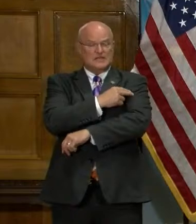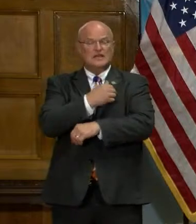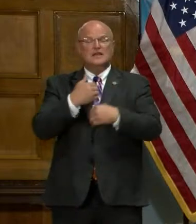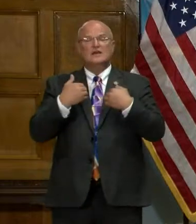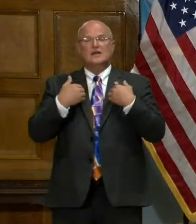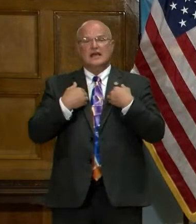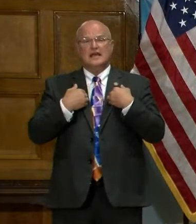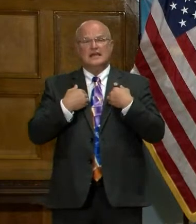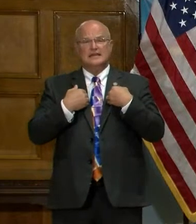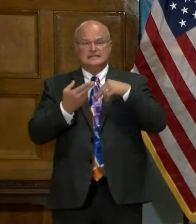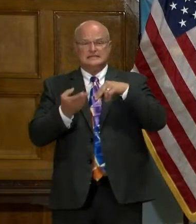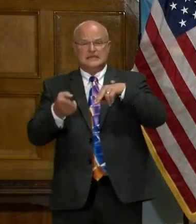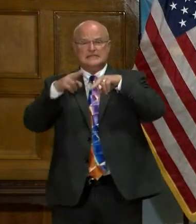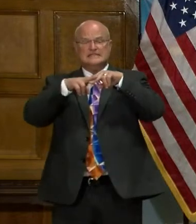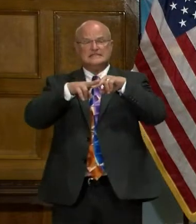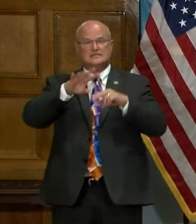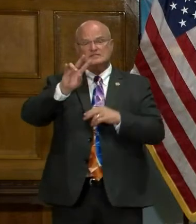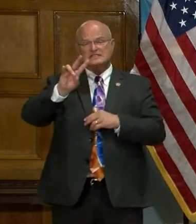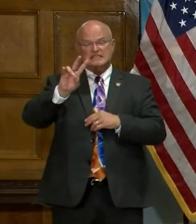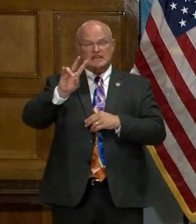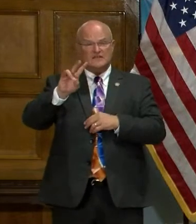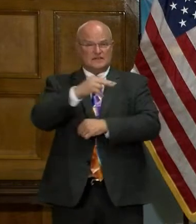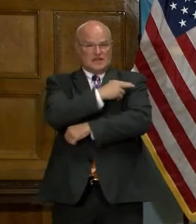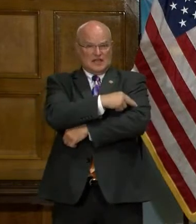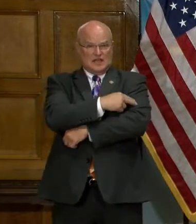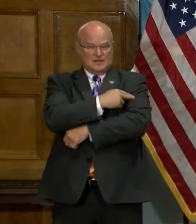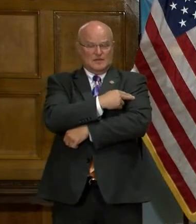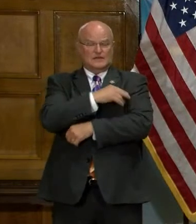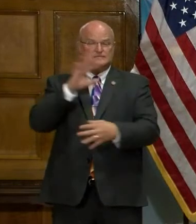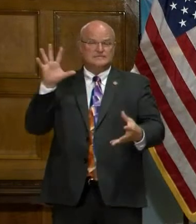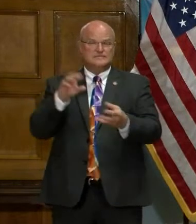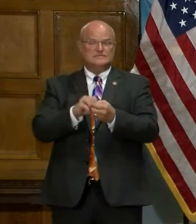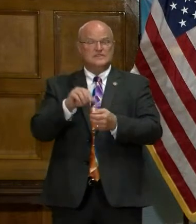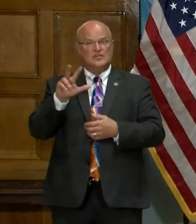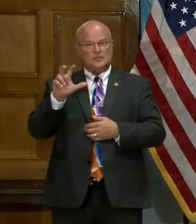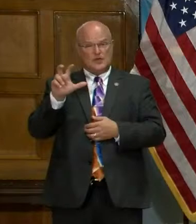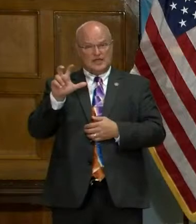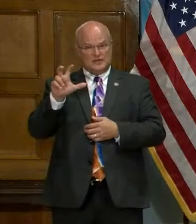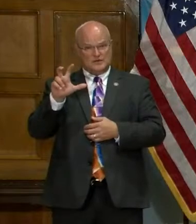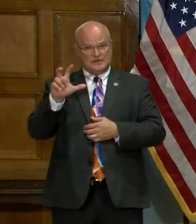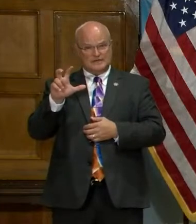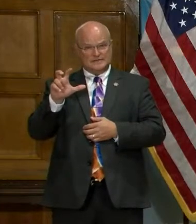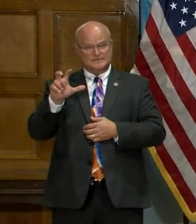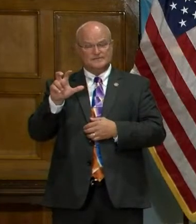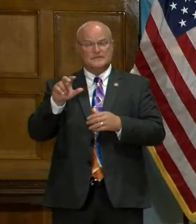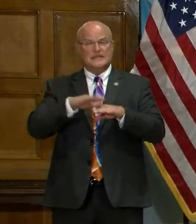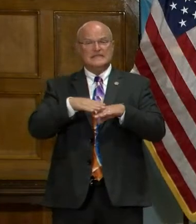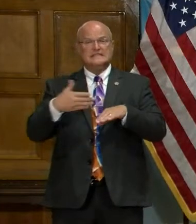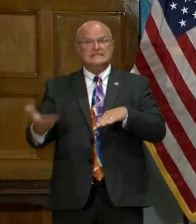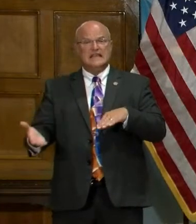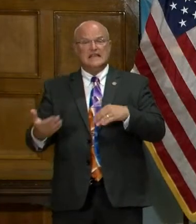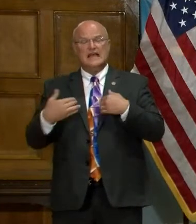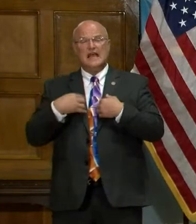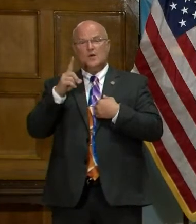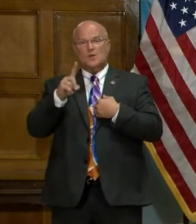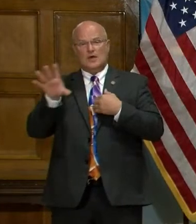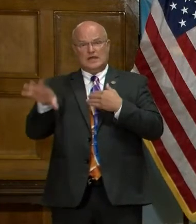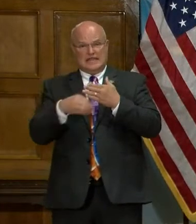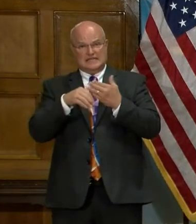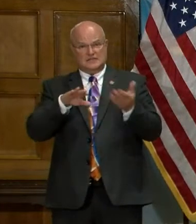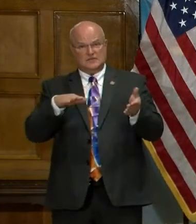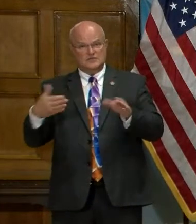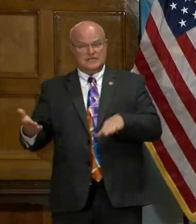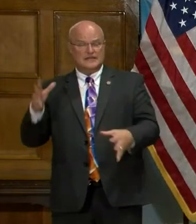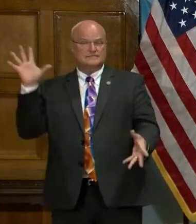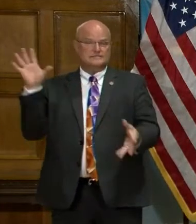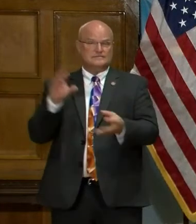had an additional 7 hospitalized, which brings us to 300. In terms of deaths, we have 1 additional death.